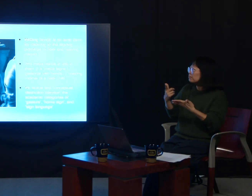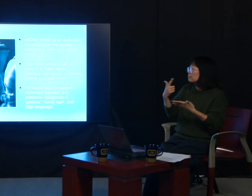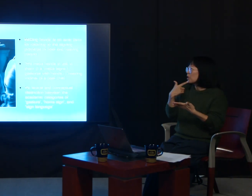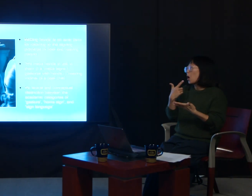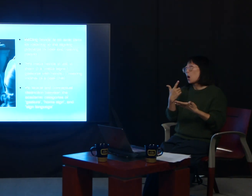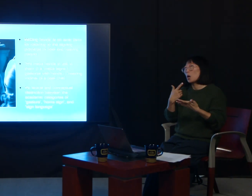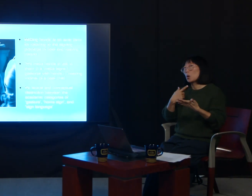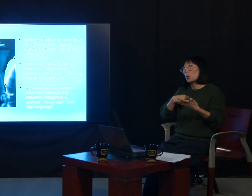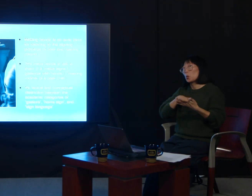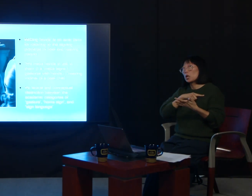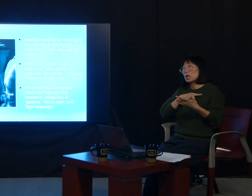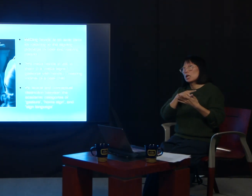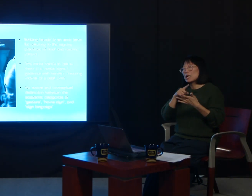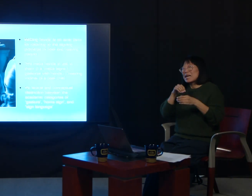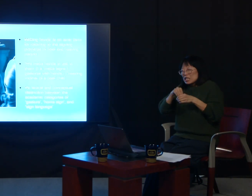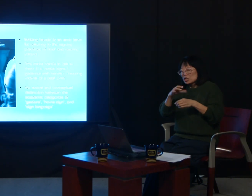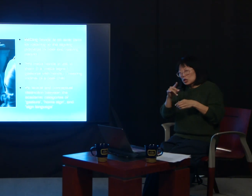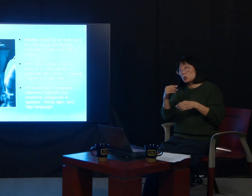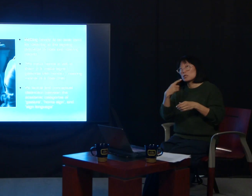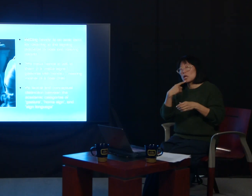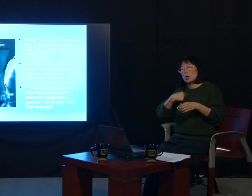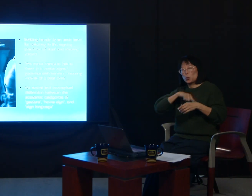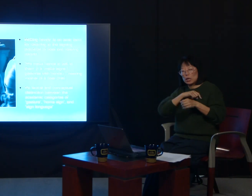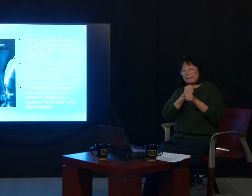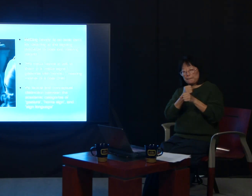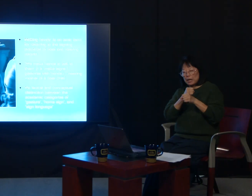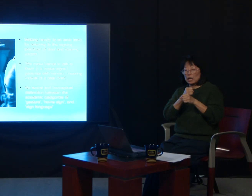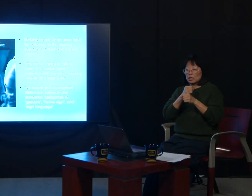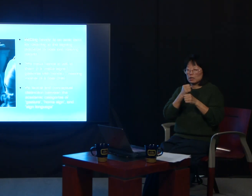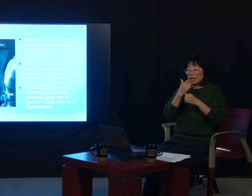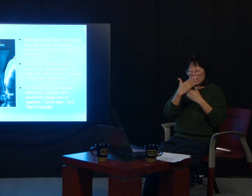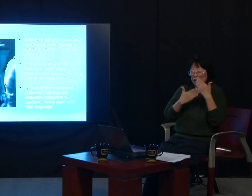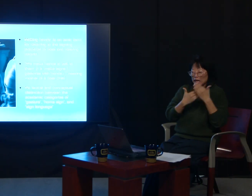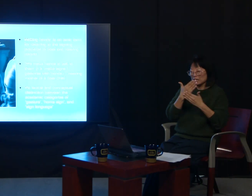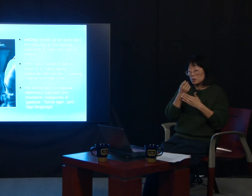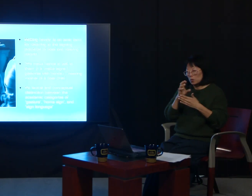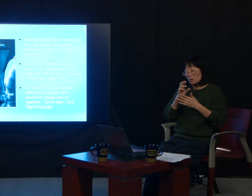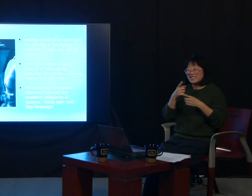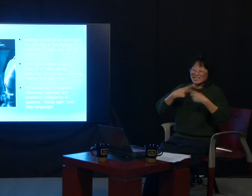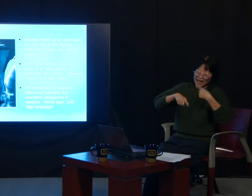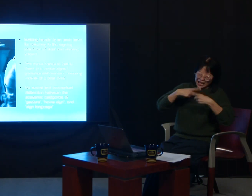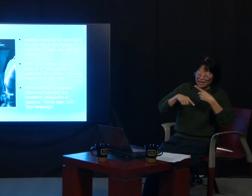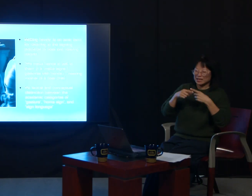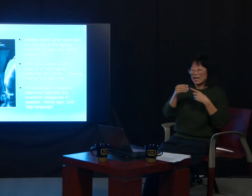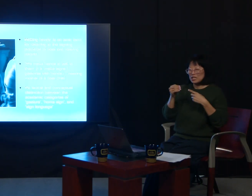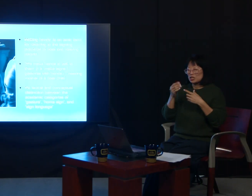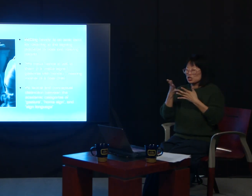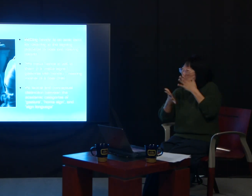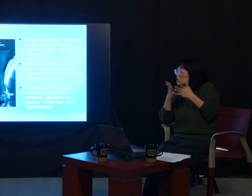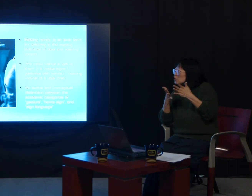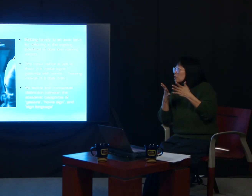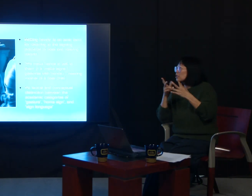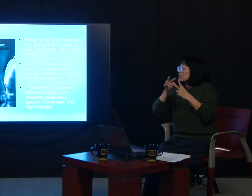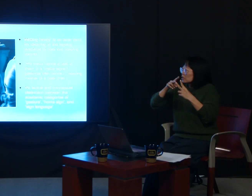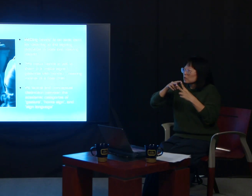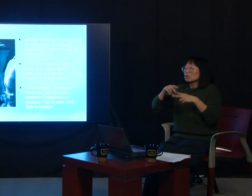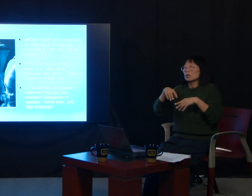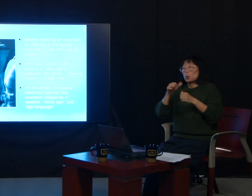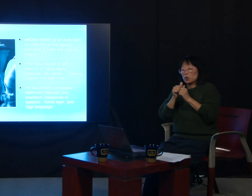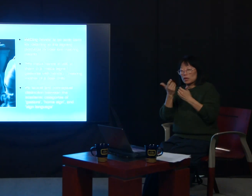she said, in Chitino, she said, we make hands or sign or gesture